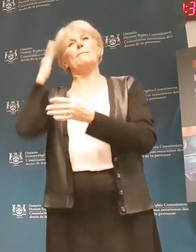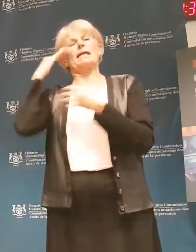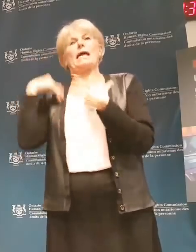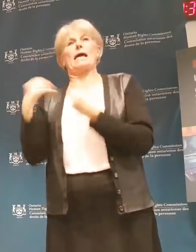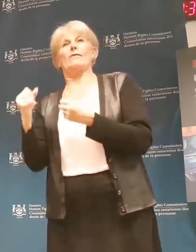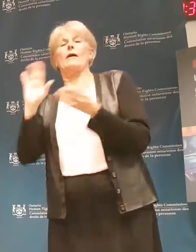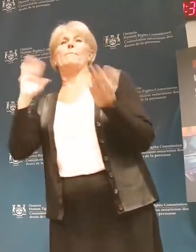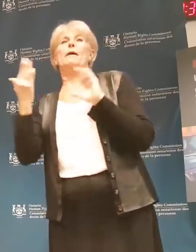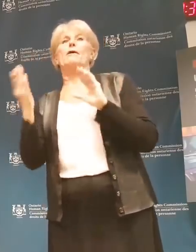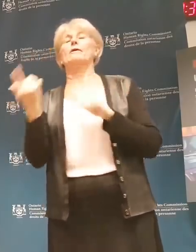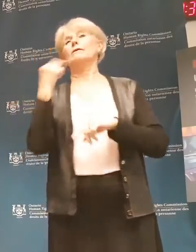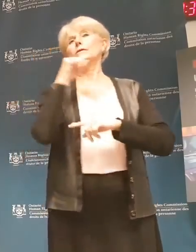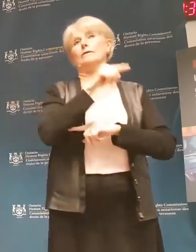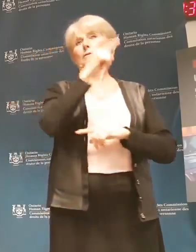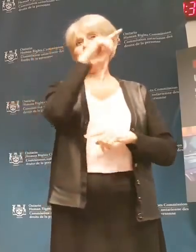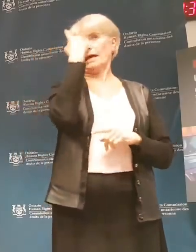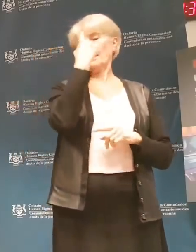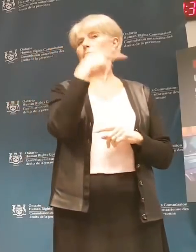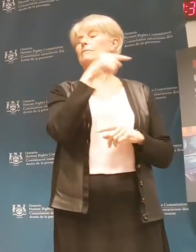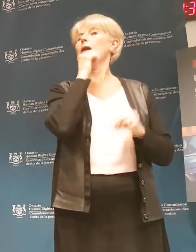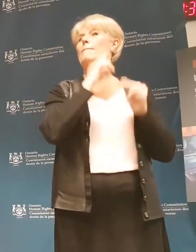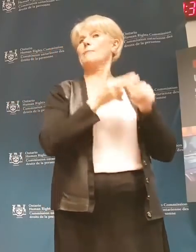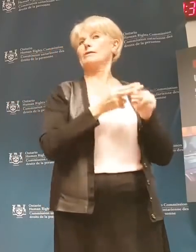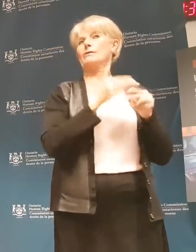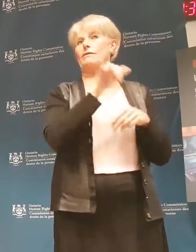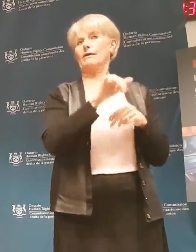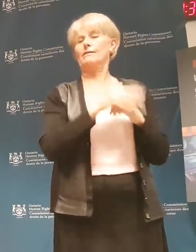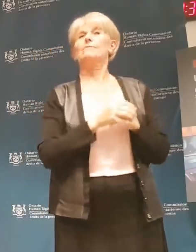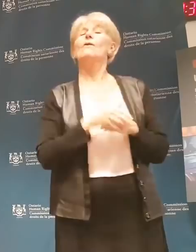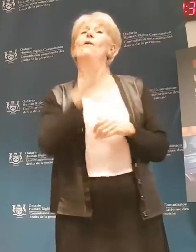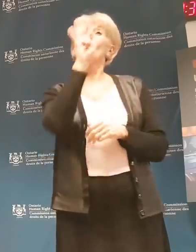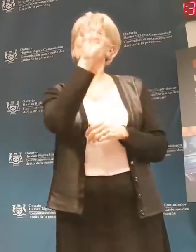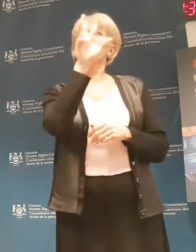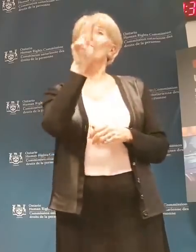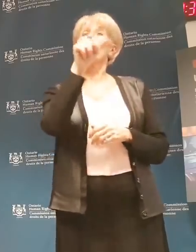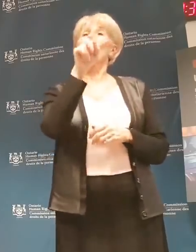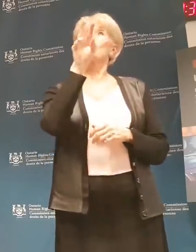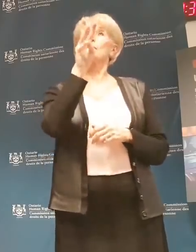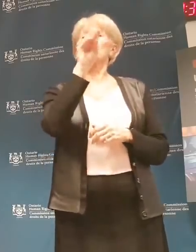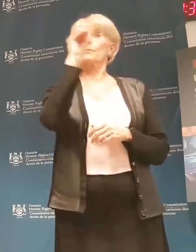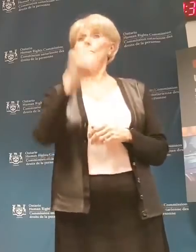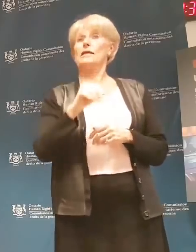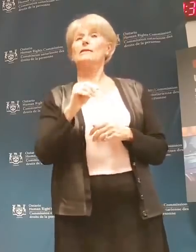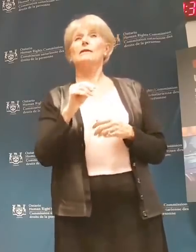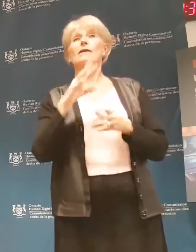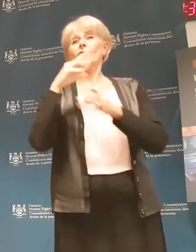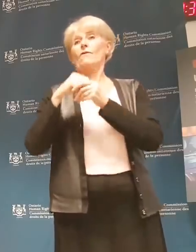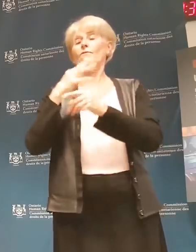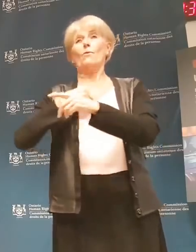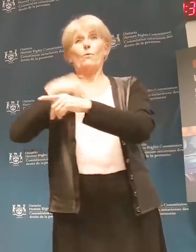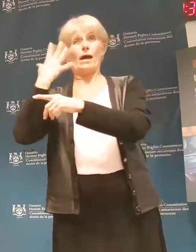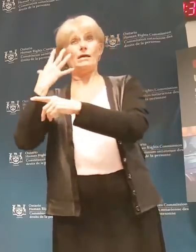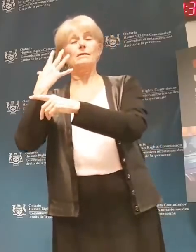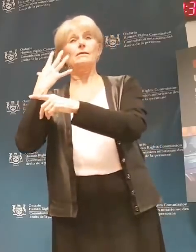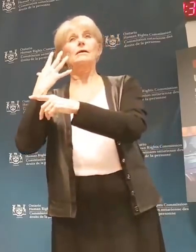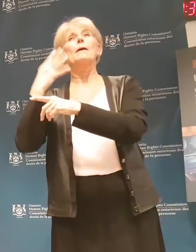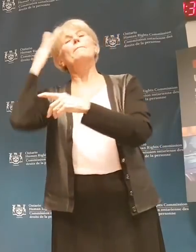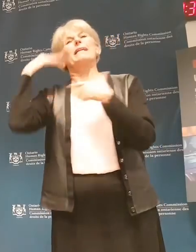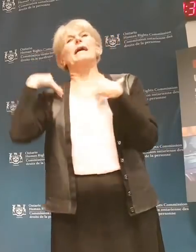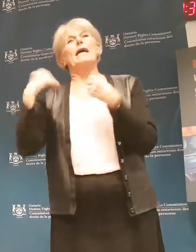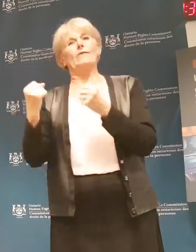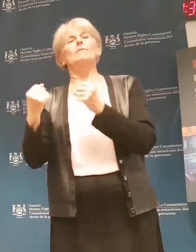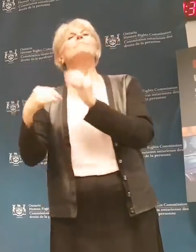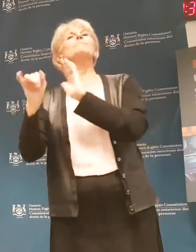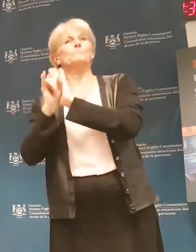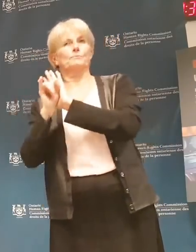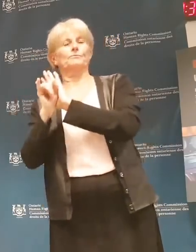than cases involving black civilians. In 43.6% of all cases involving white civilians, mental health was